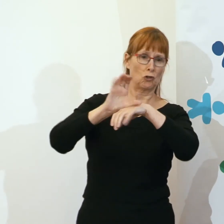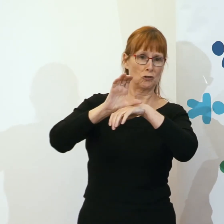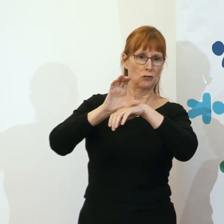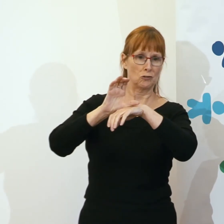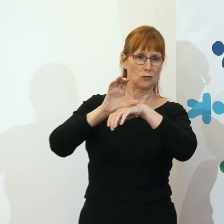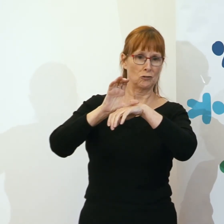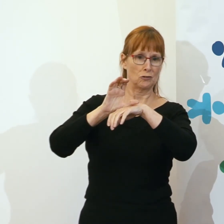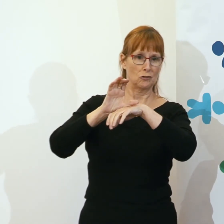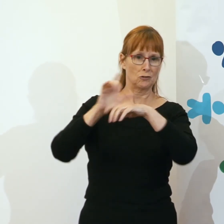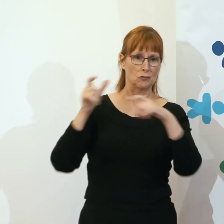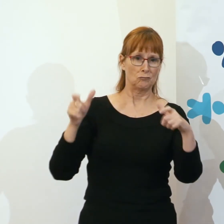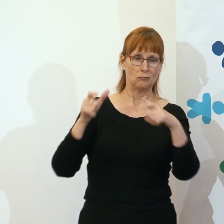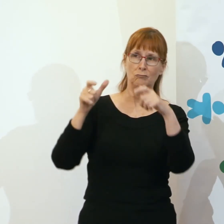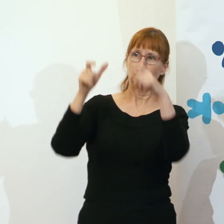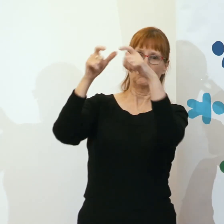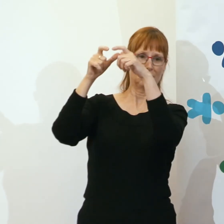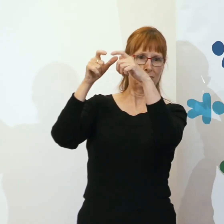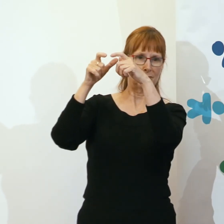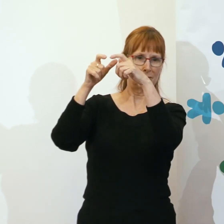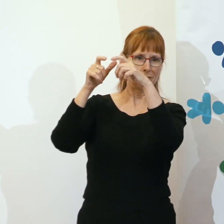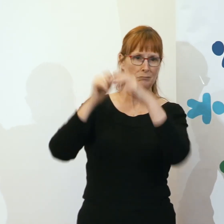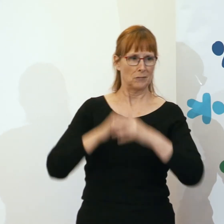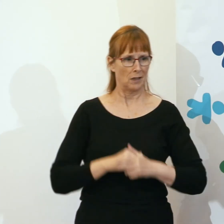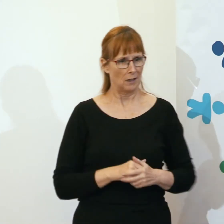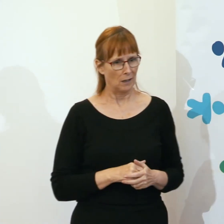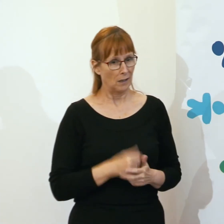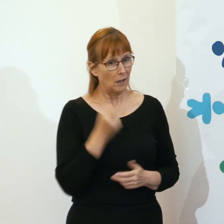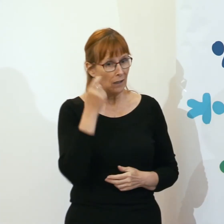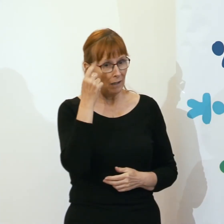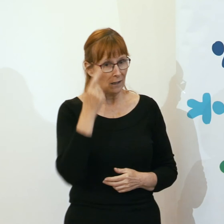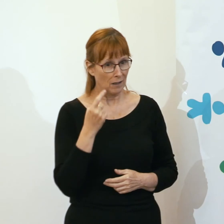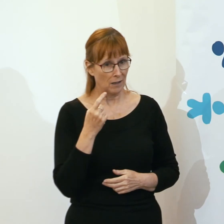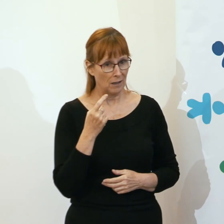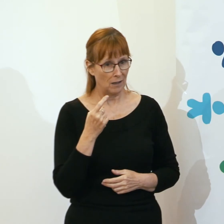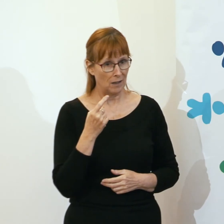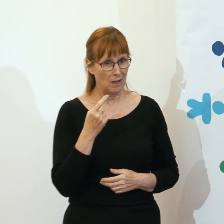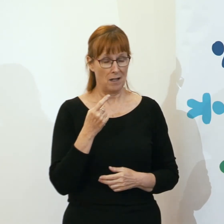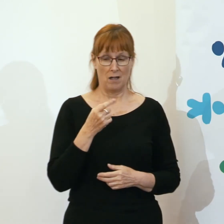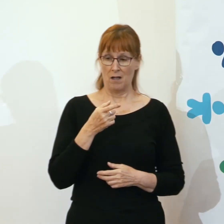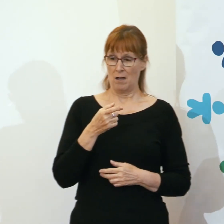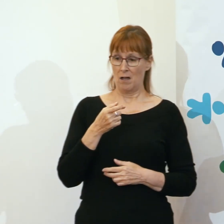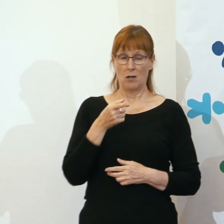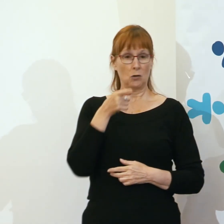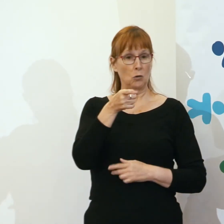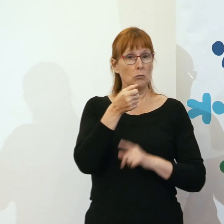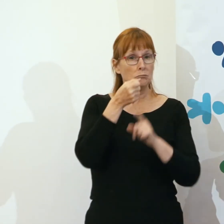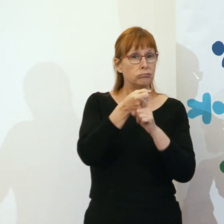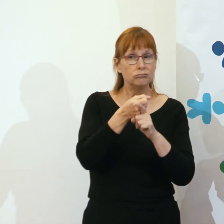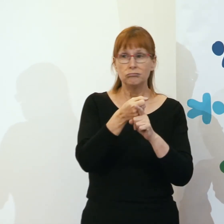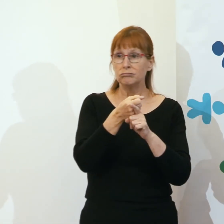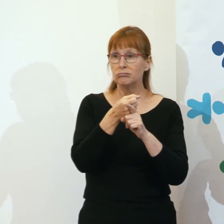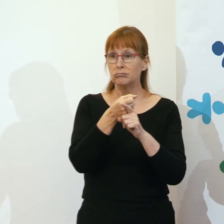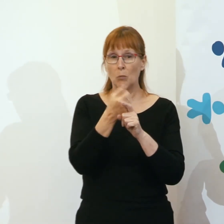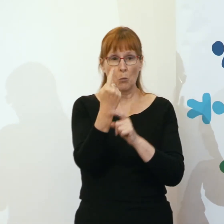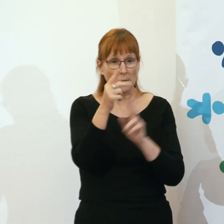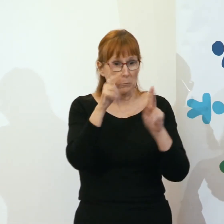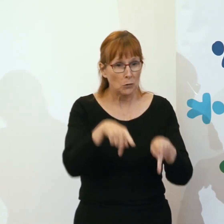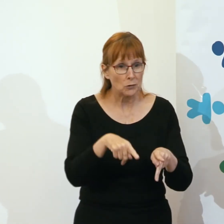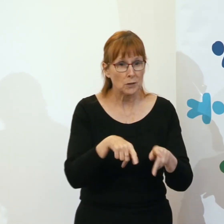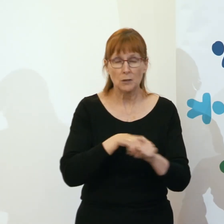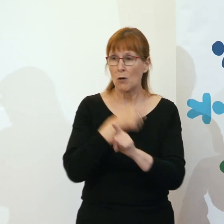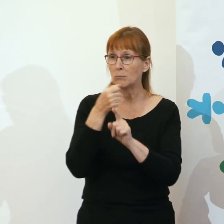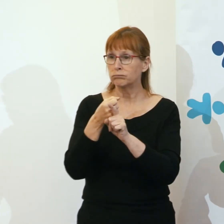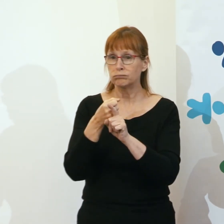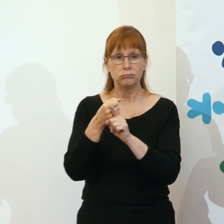Whether you are personally impacting the life of just one person or 1 million, you are playing an